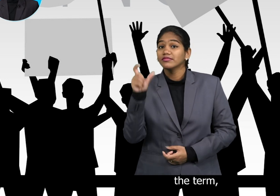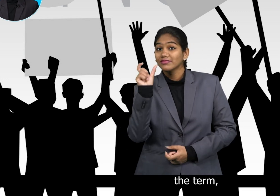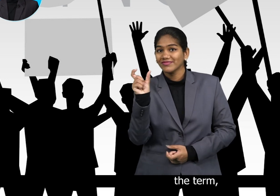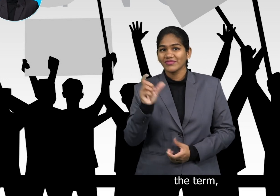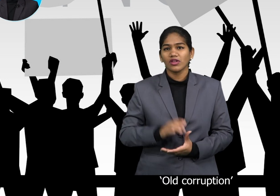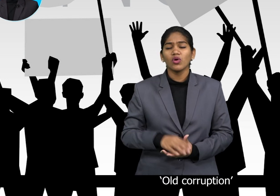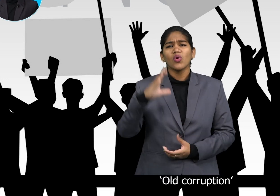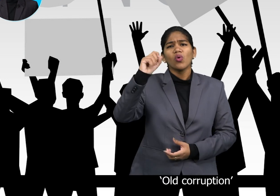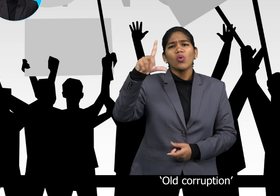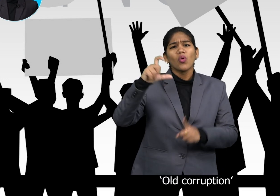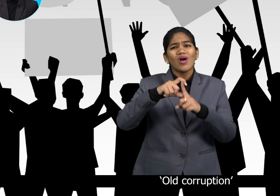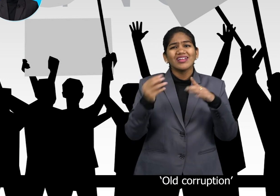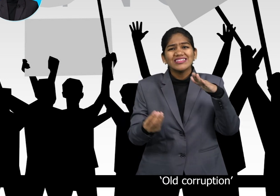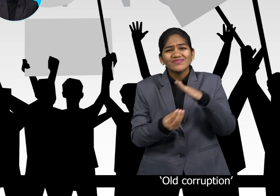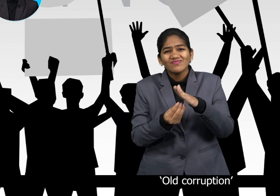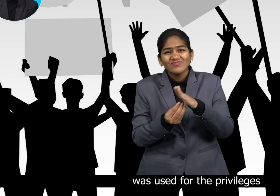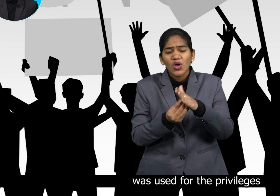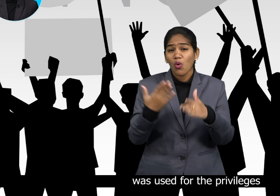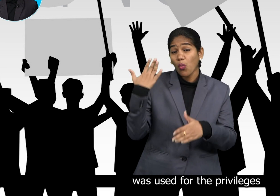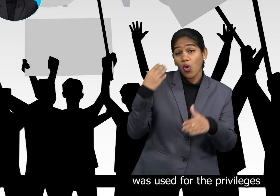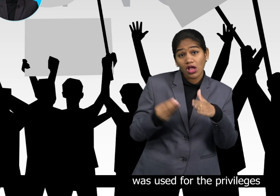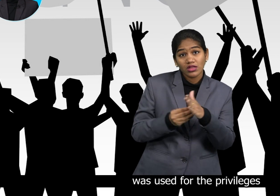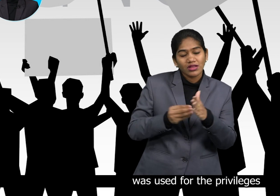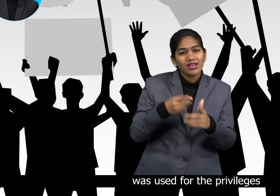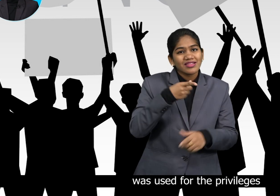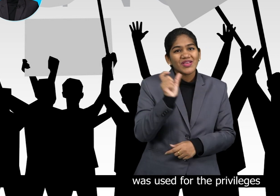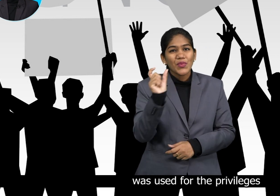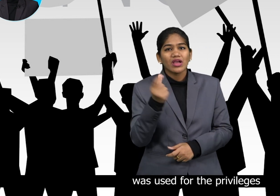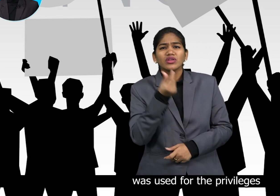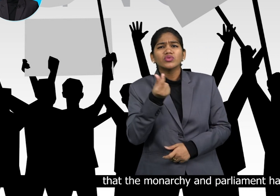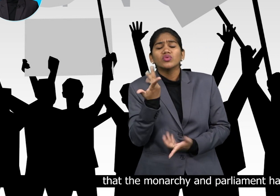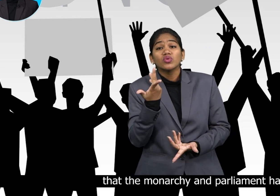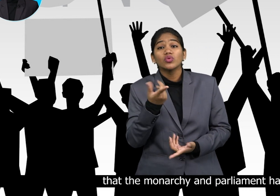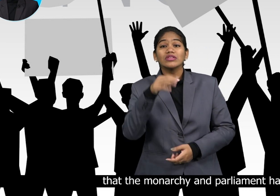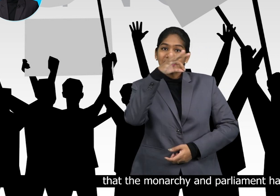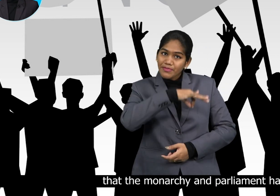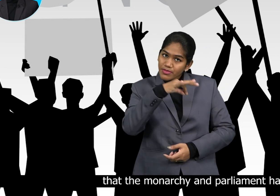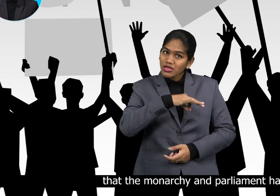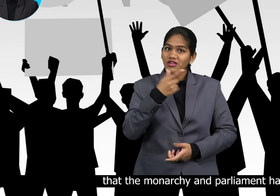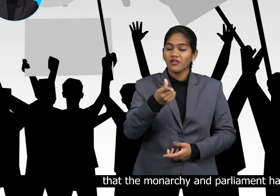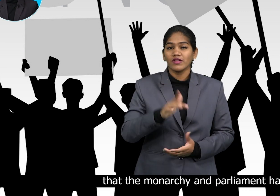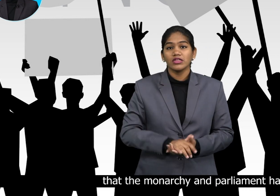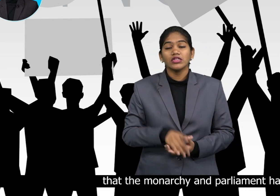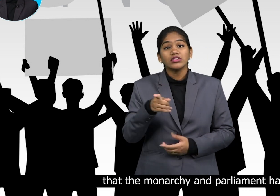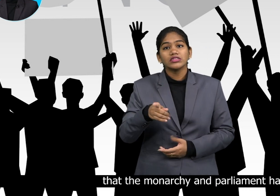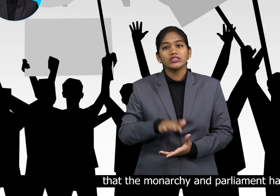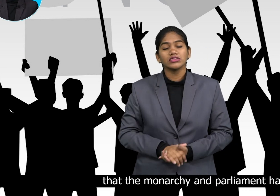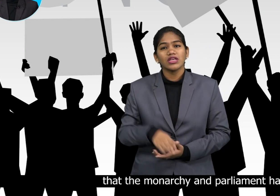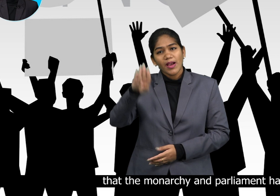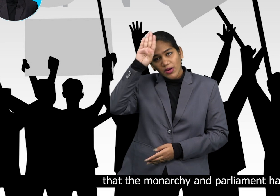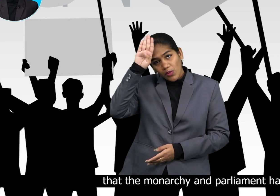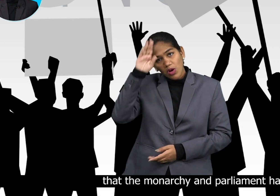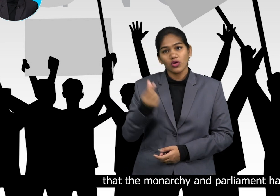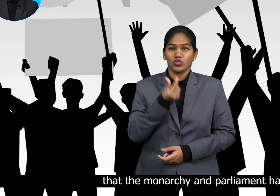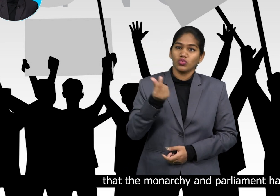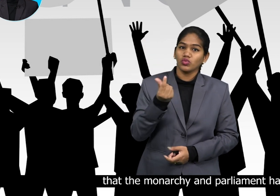The term old corruption was used for the privileges that the monarchy and